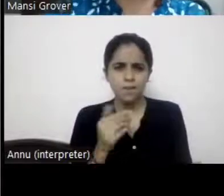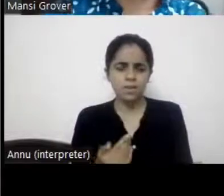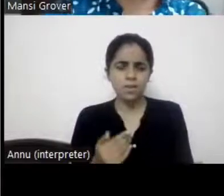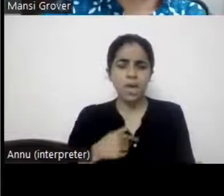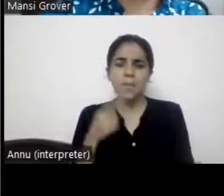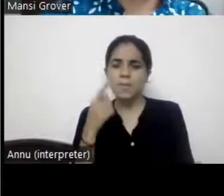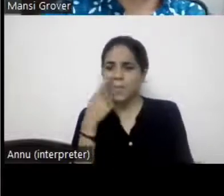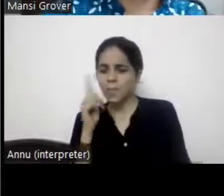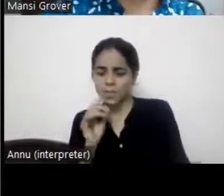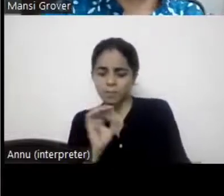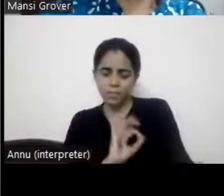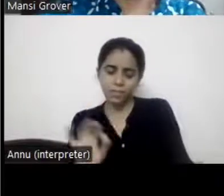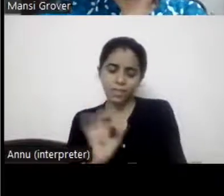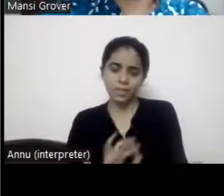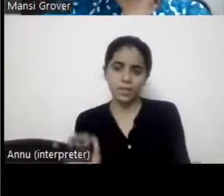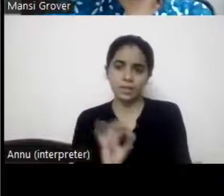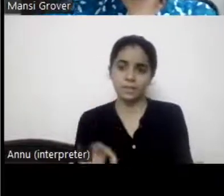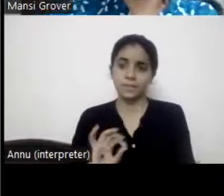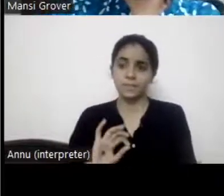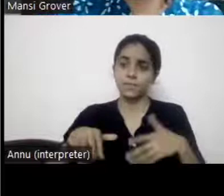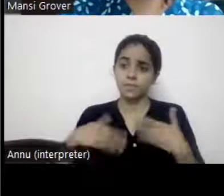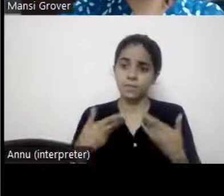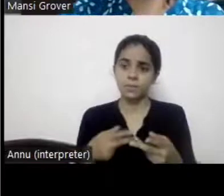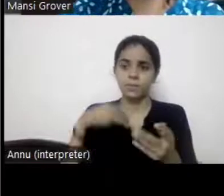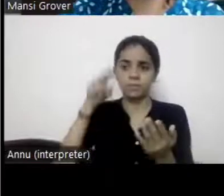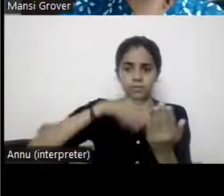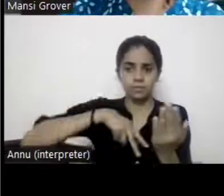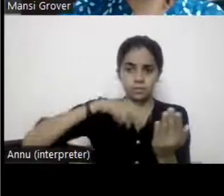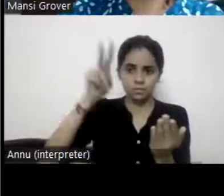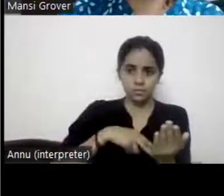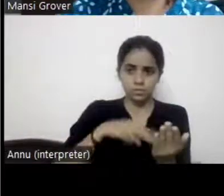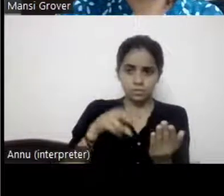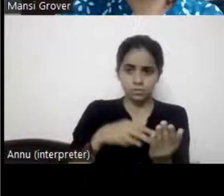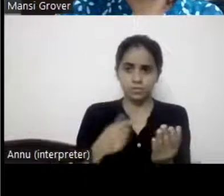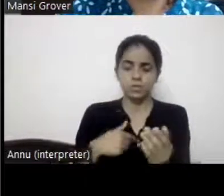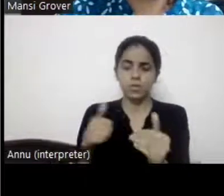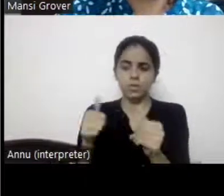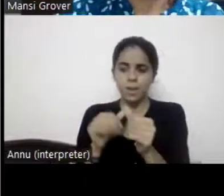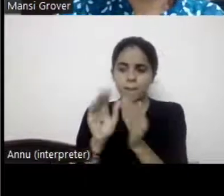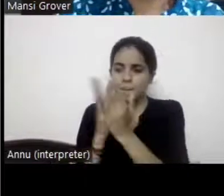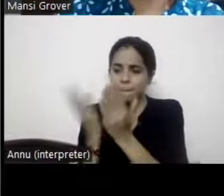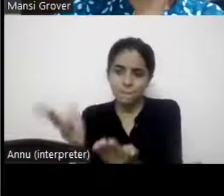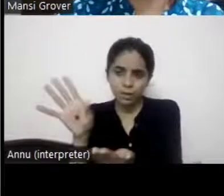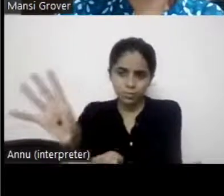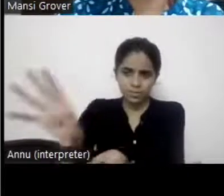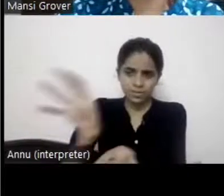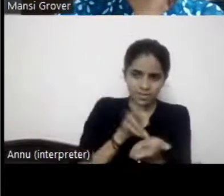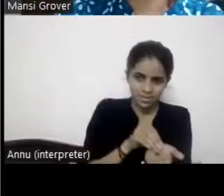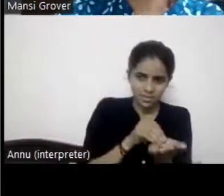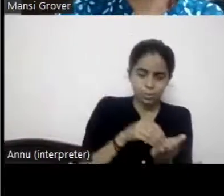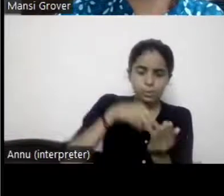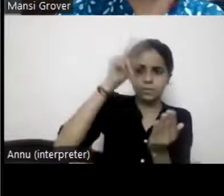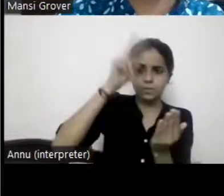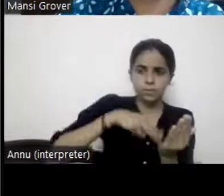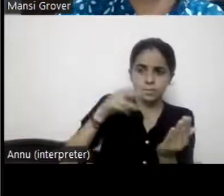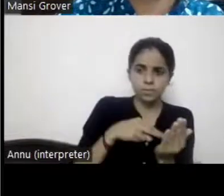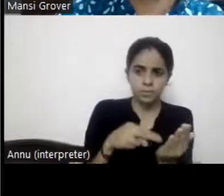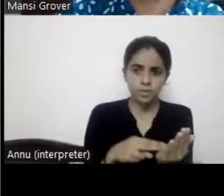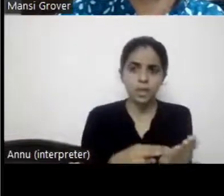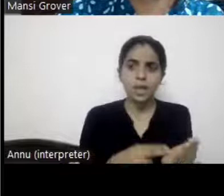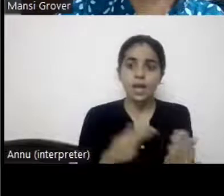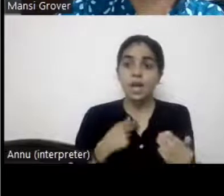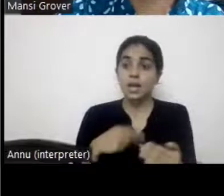parents. And this is what I'm reading from his autobiography. Even though they never heard my